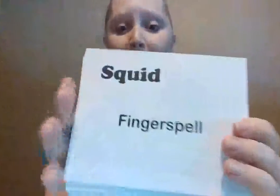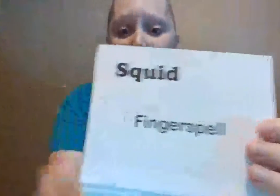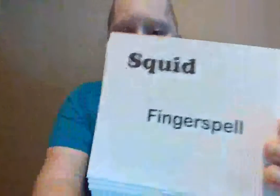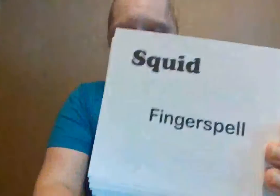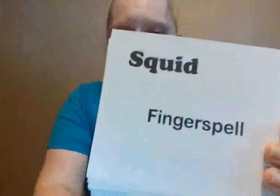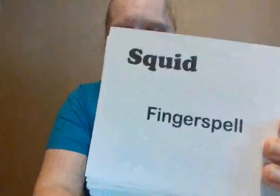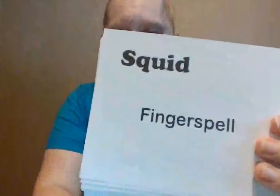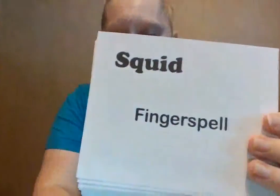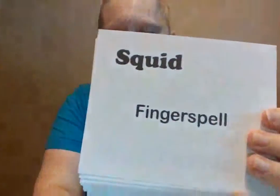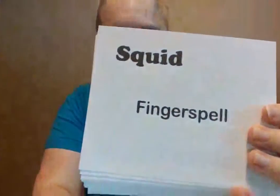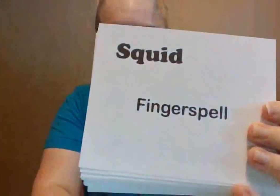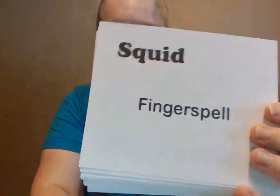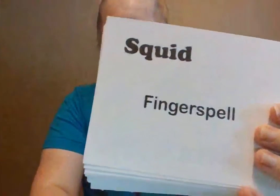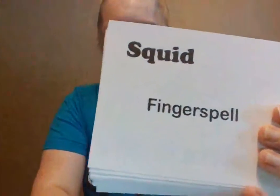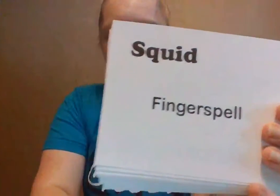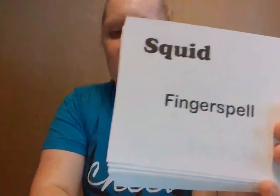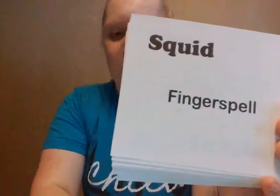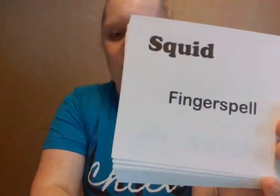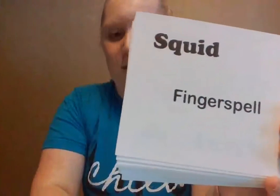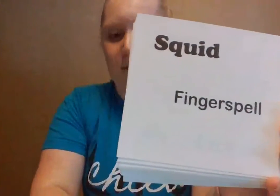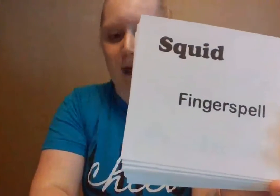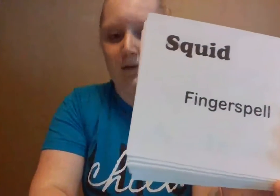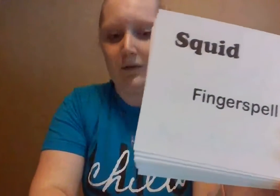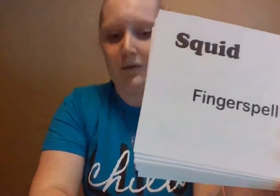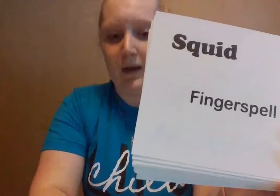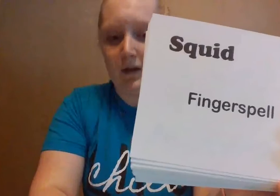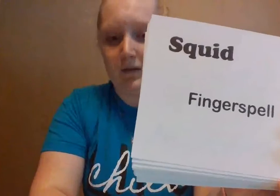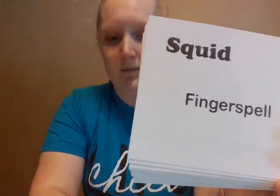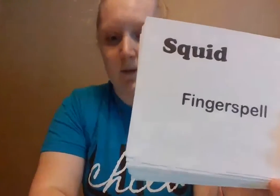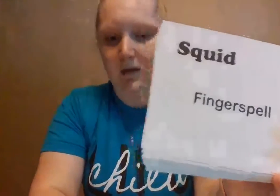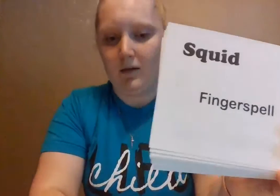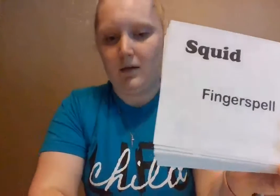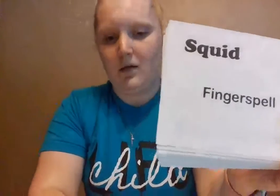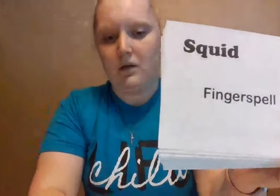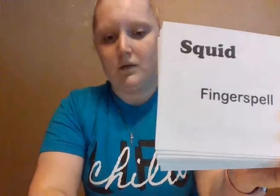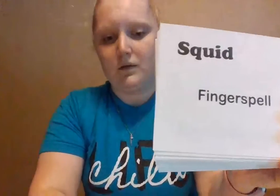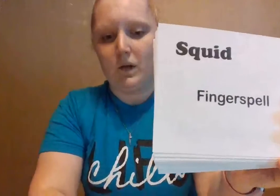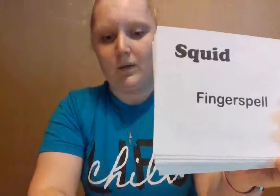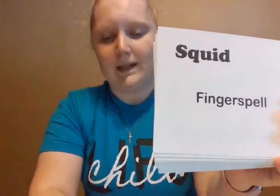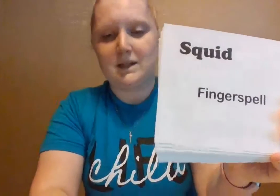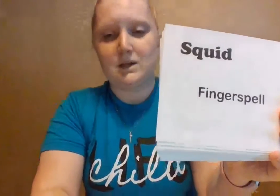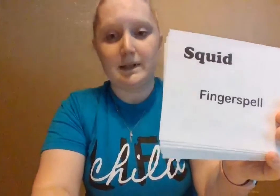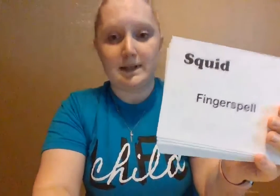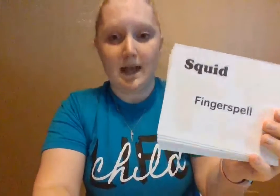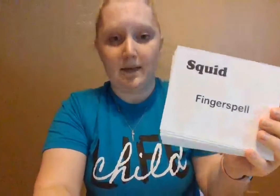squid. Now, squid is another one that we have to finger spell. So let's do it together.